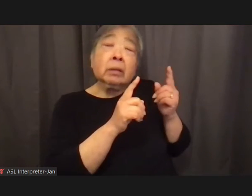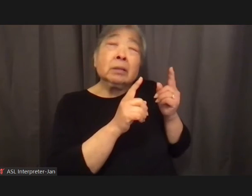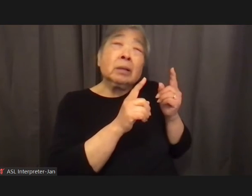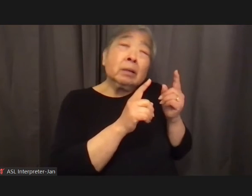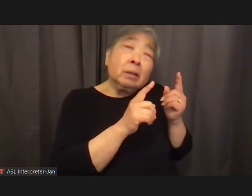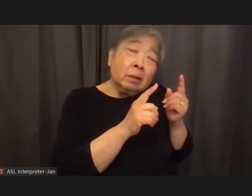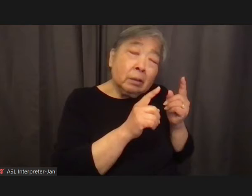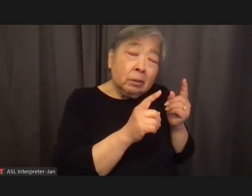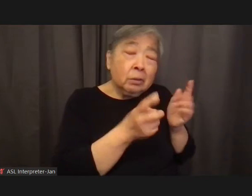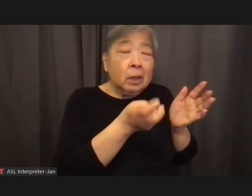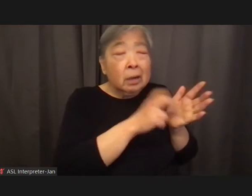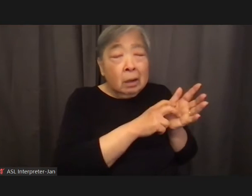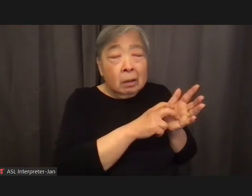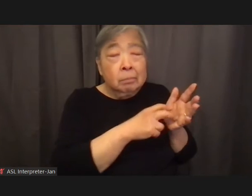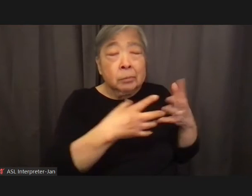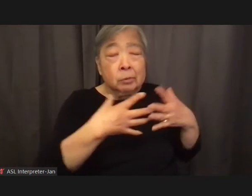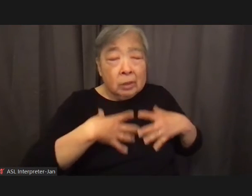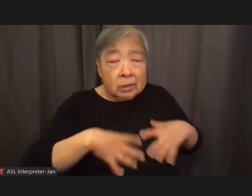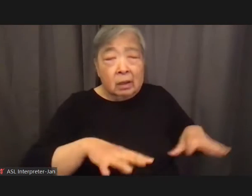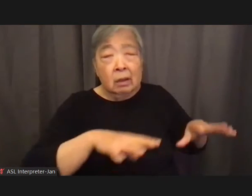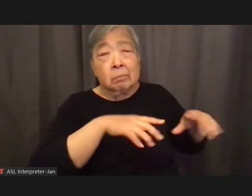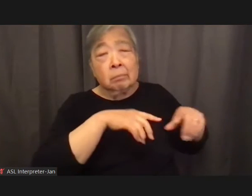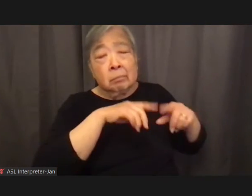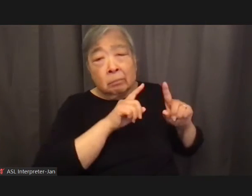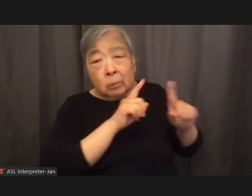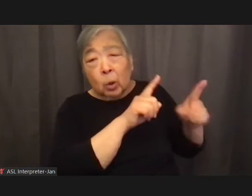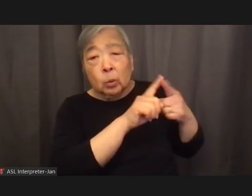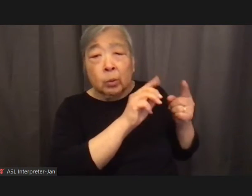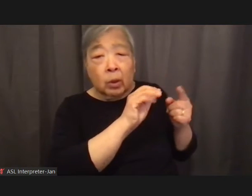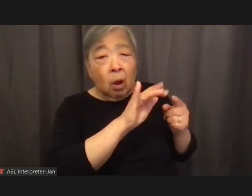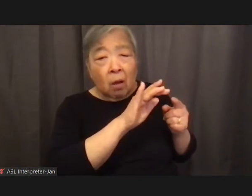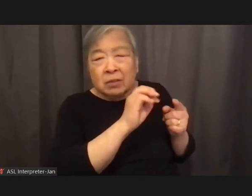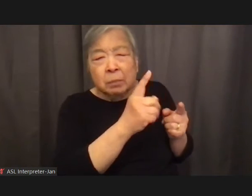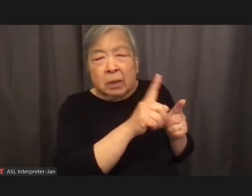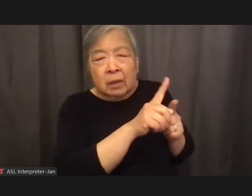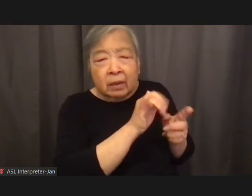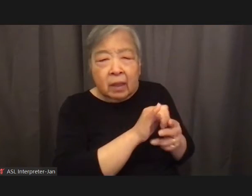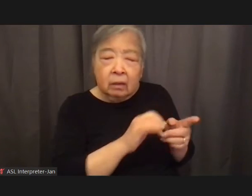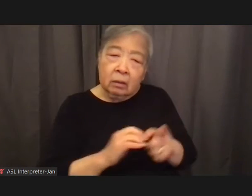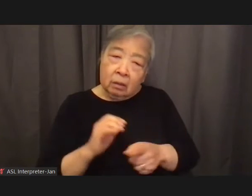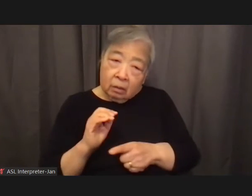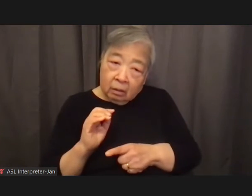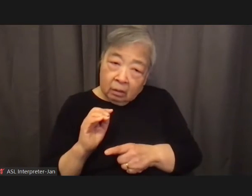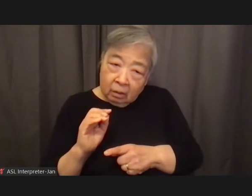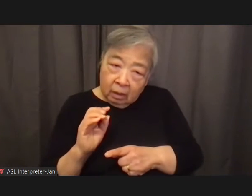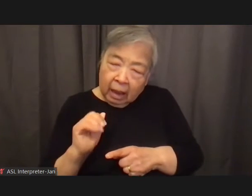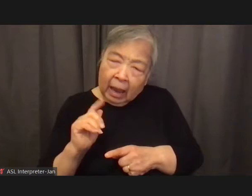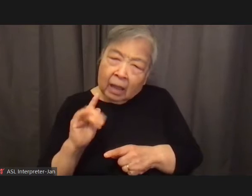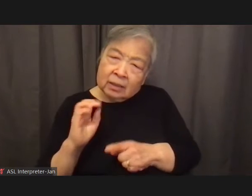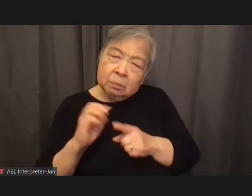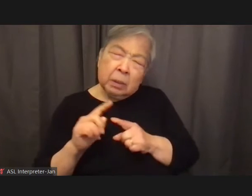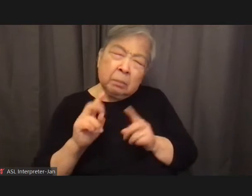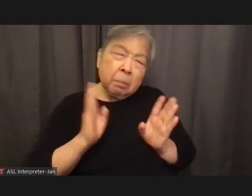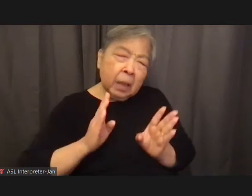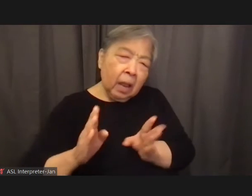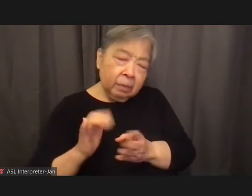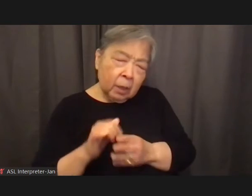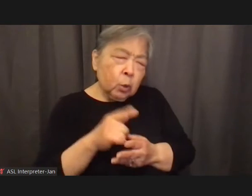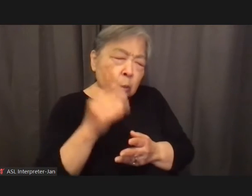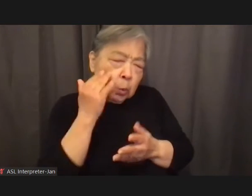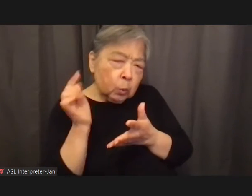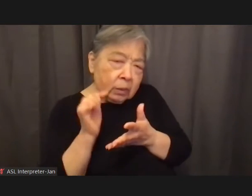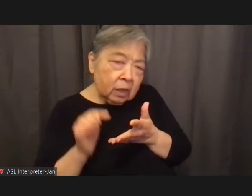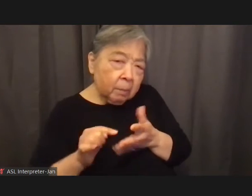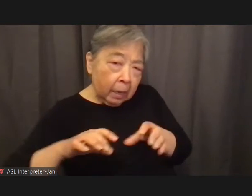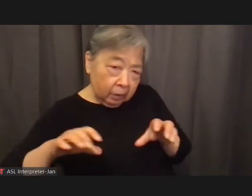you go to the office and come back, something like that. Yeah, but it's planned in the sense that you knew there were certain kinds of activities